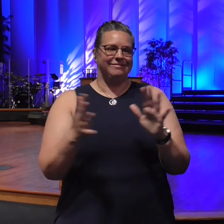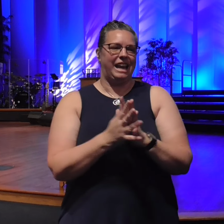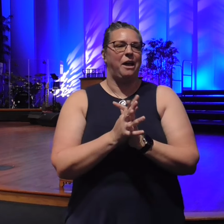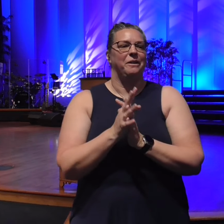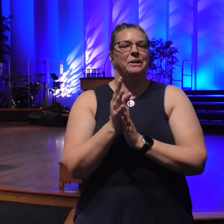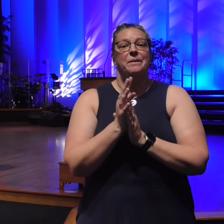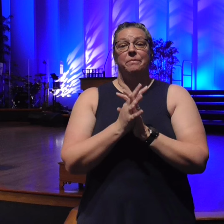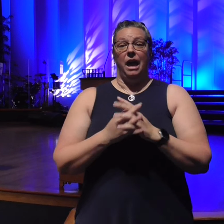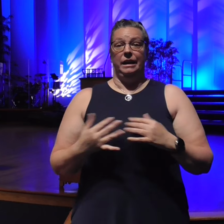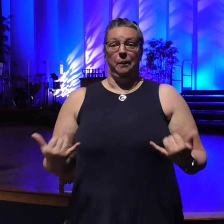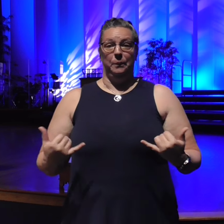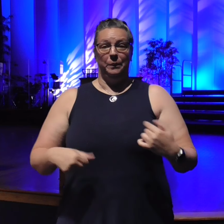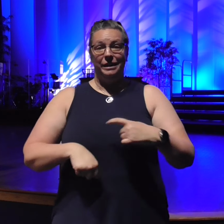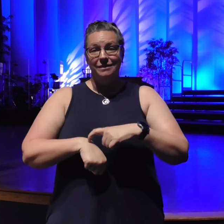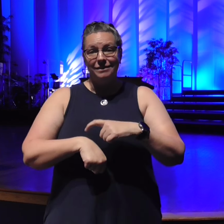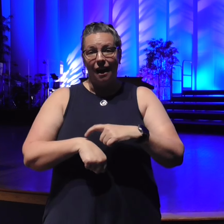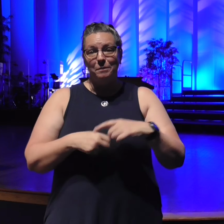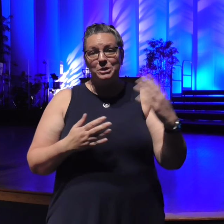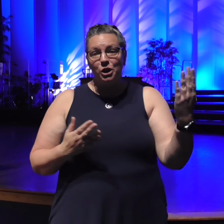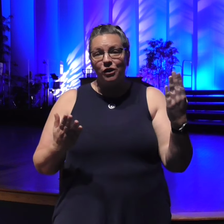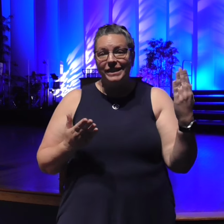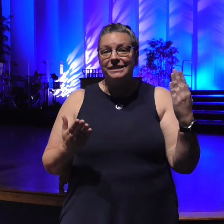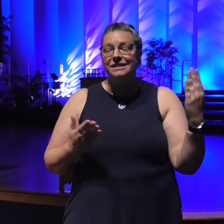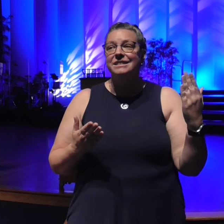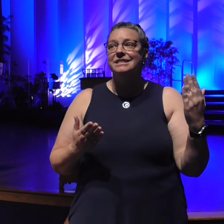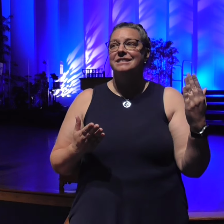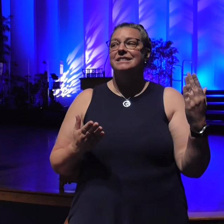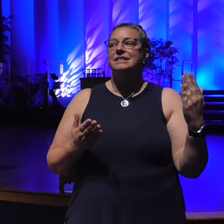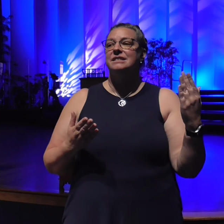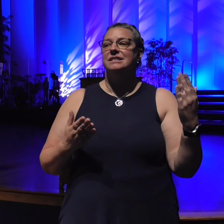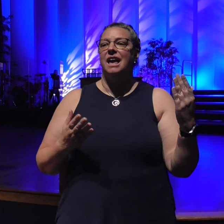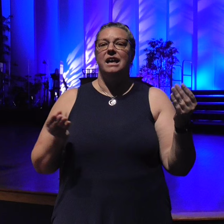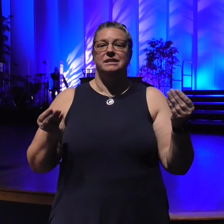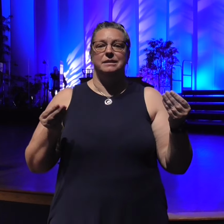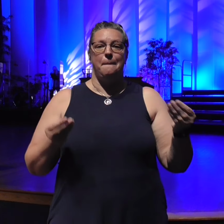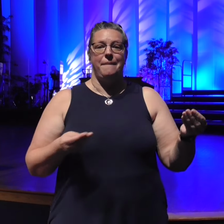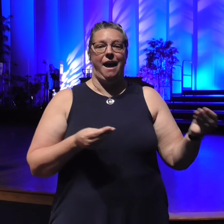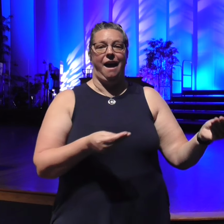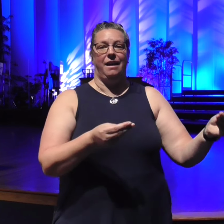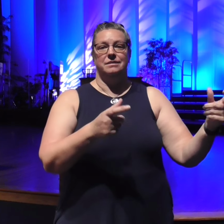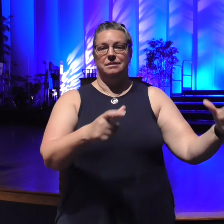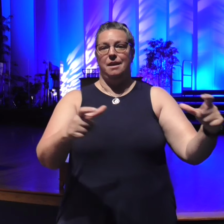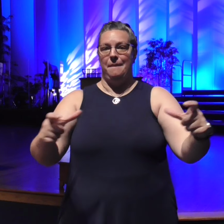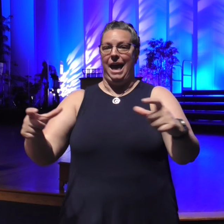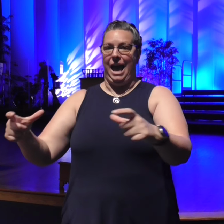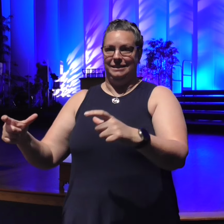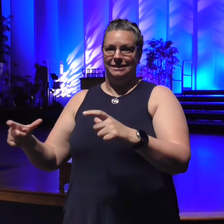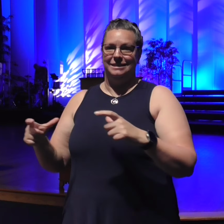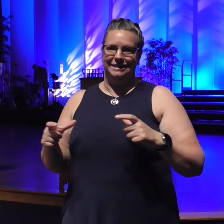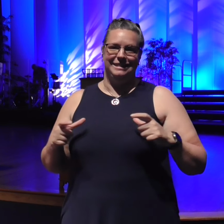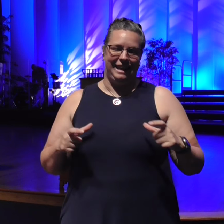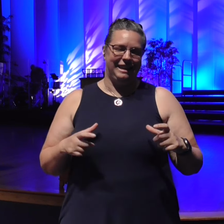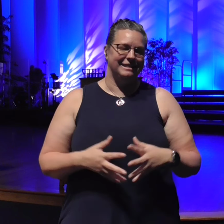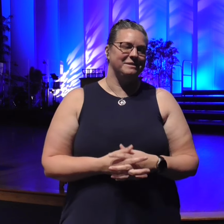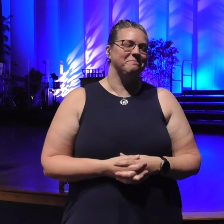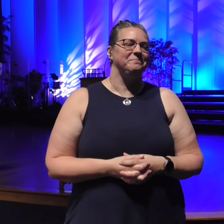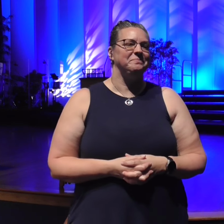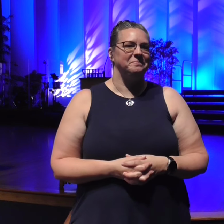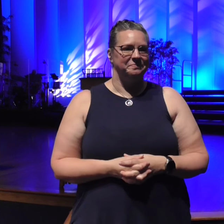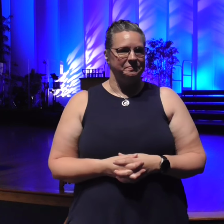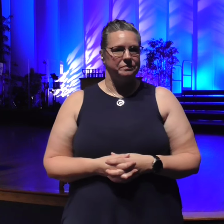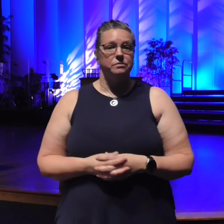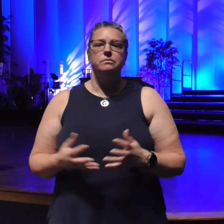And now it's a time in our service to pass baskets. We still do that. And I